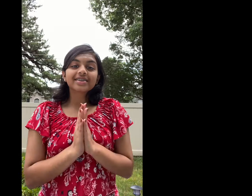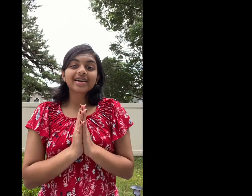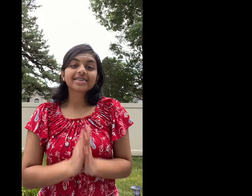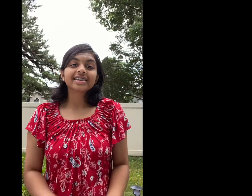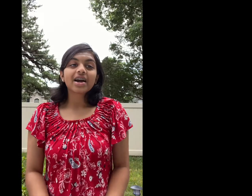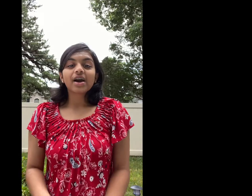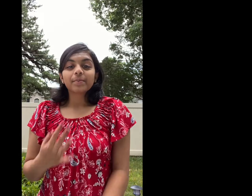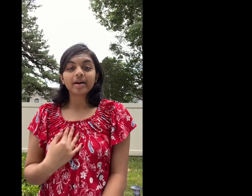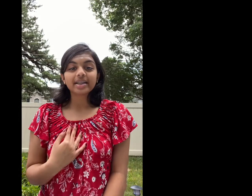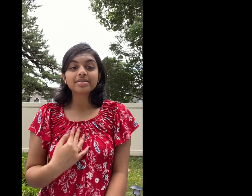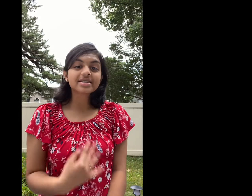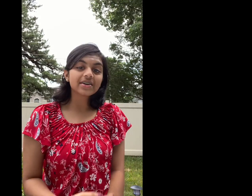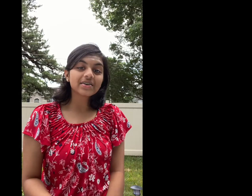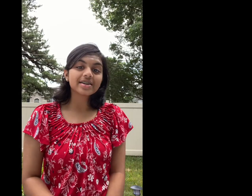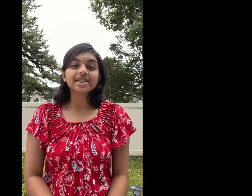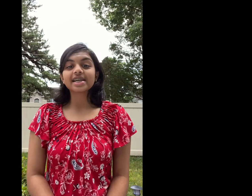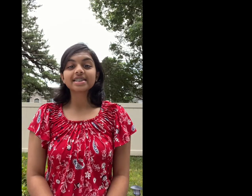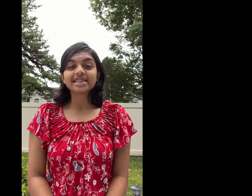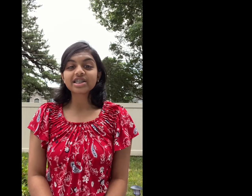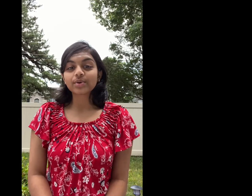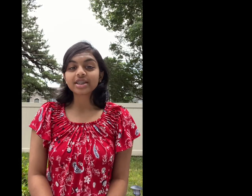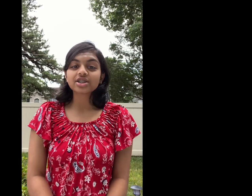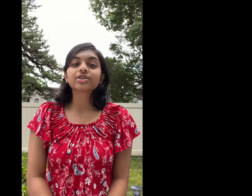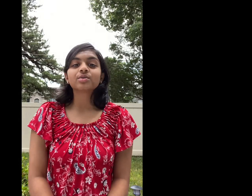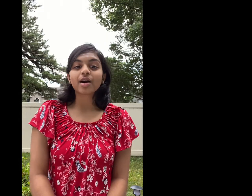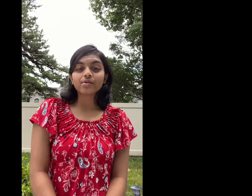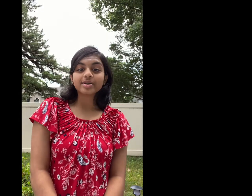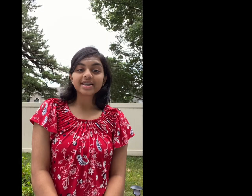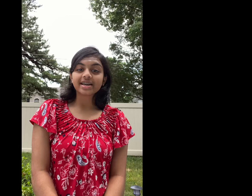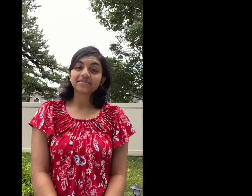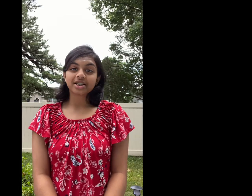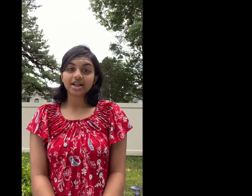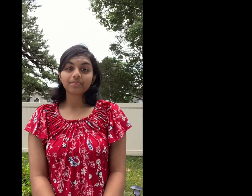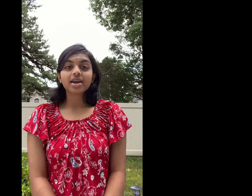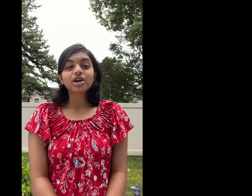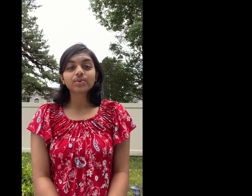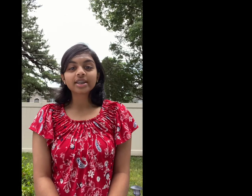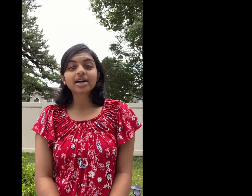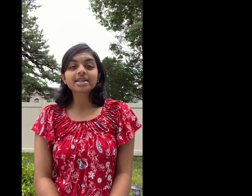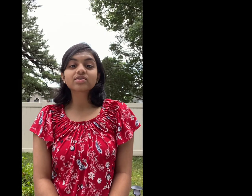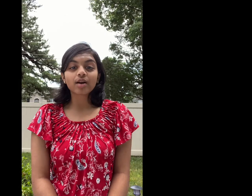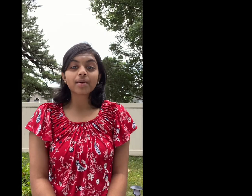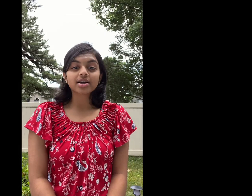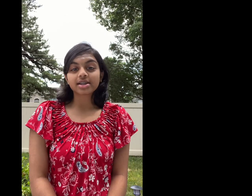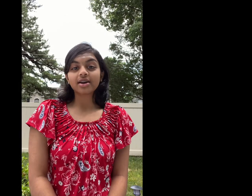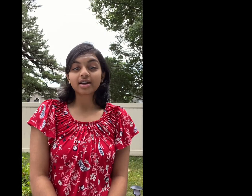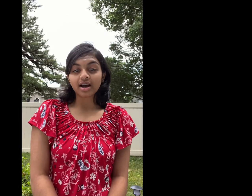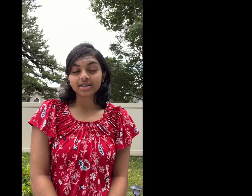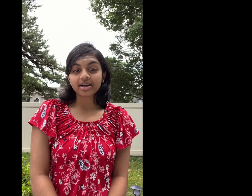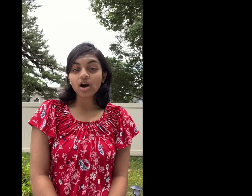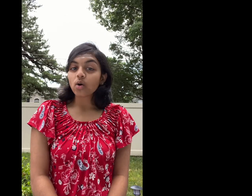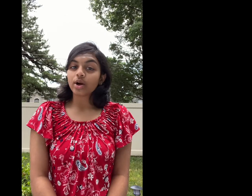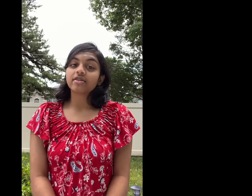Sharon Sharanarthi. My name is Siri Harish, and today Shweta Sharath Kumar will be singing a vachana. Shwetanti is from